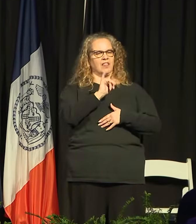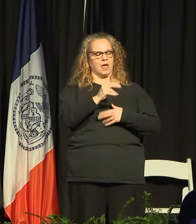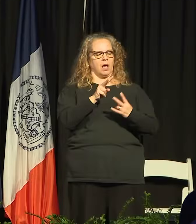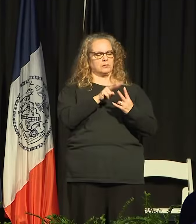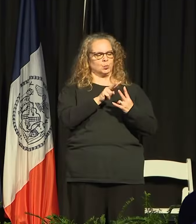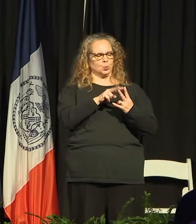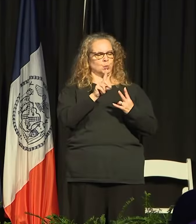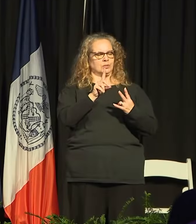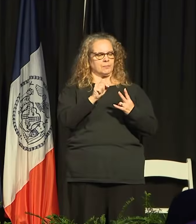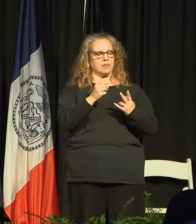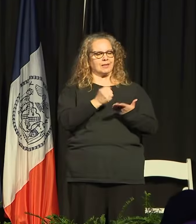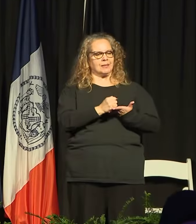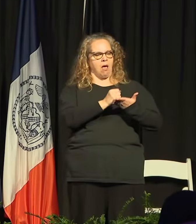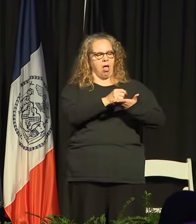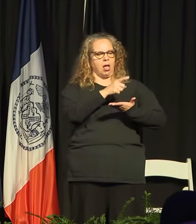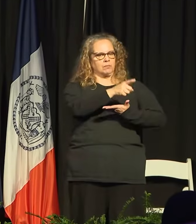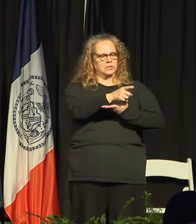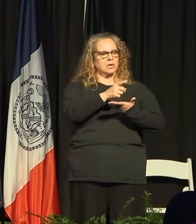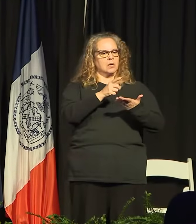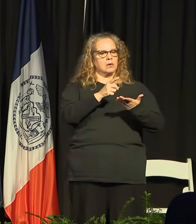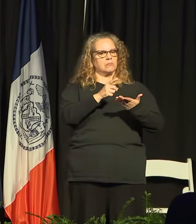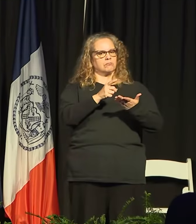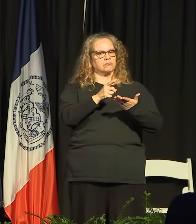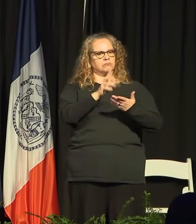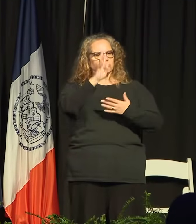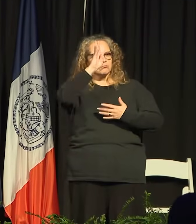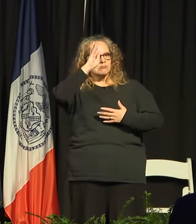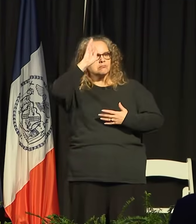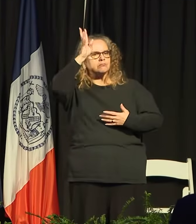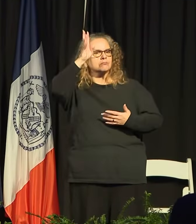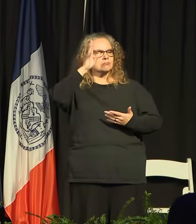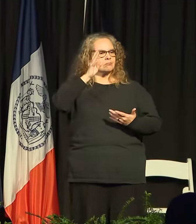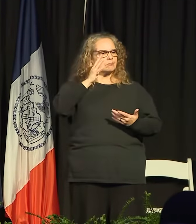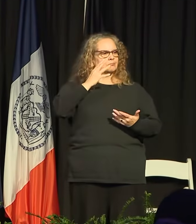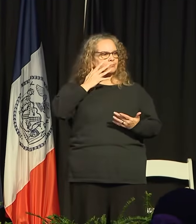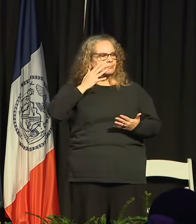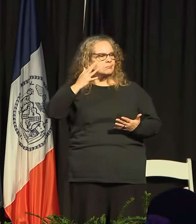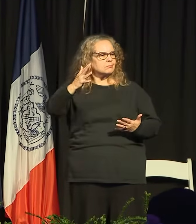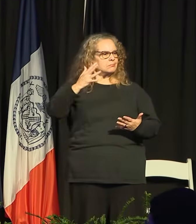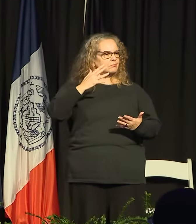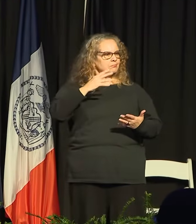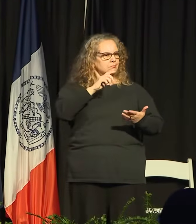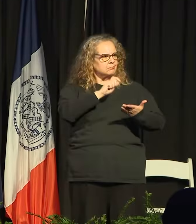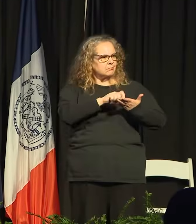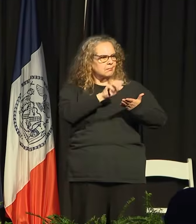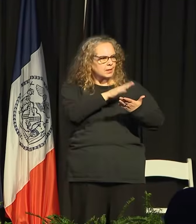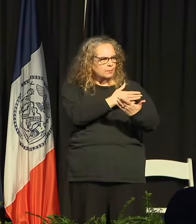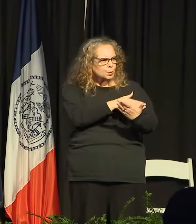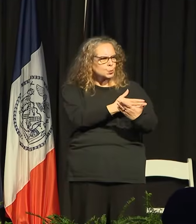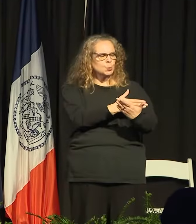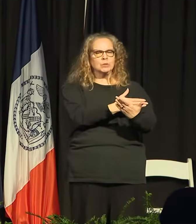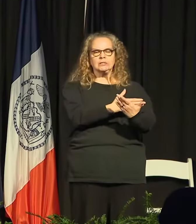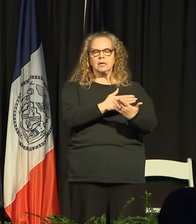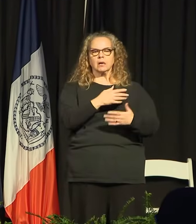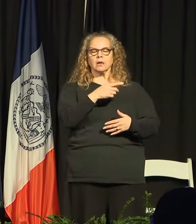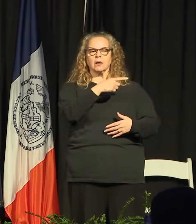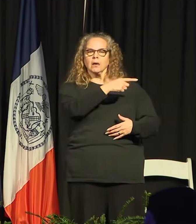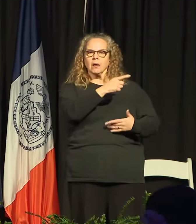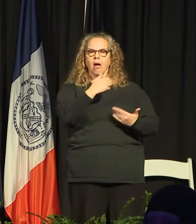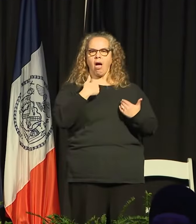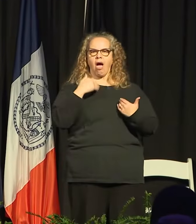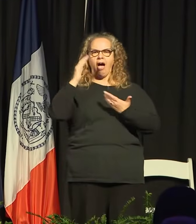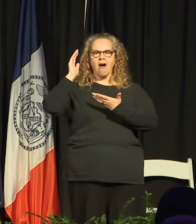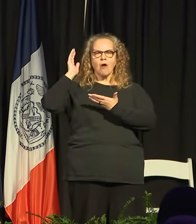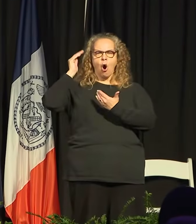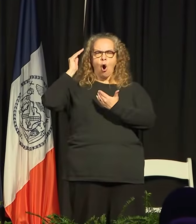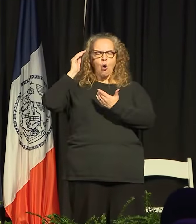creativity and the way he interprets sound and rhythm. His openness reminds us that a disability and difference